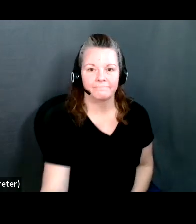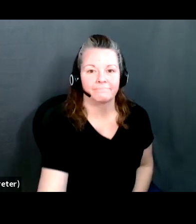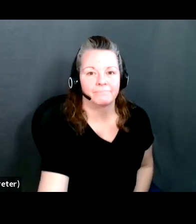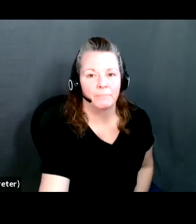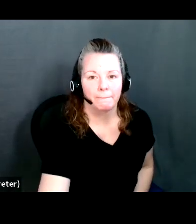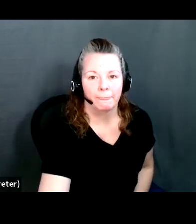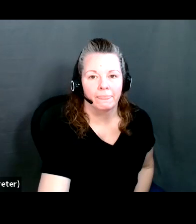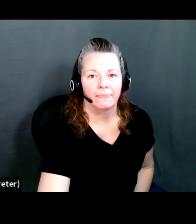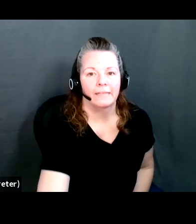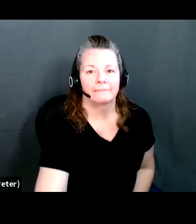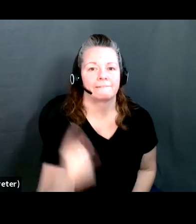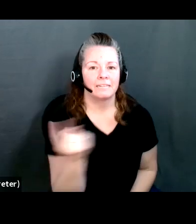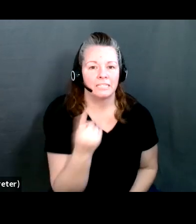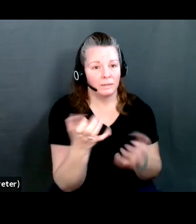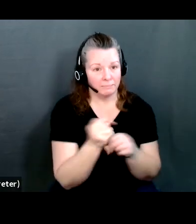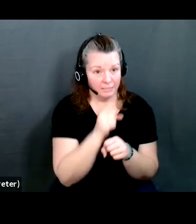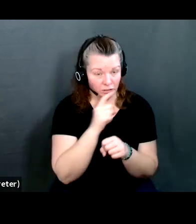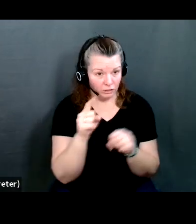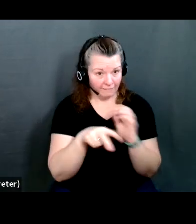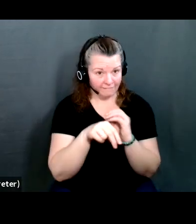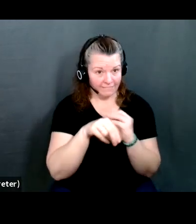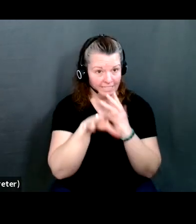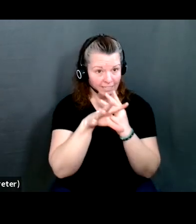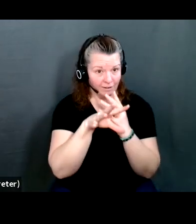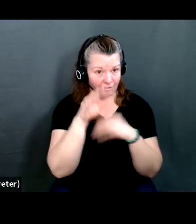I just want to make sure, is my video on? Because I'm not,